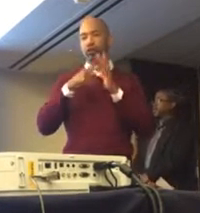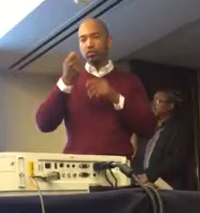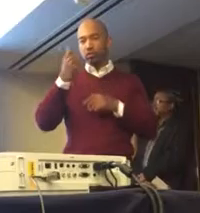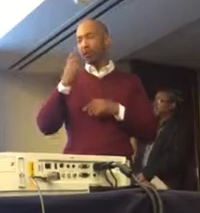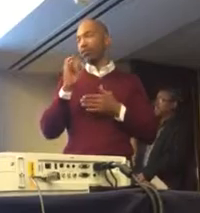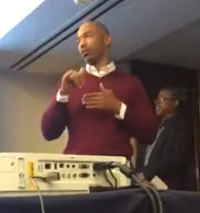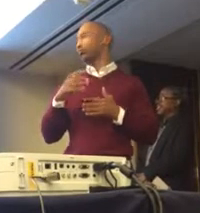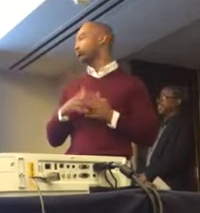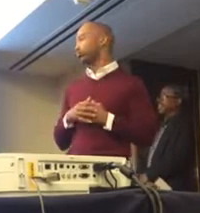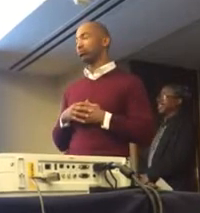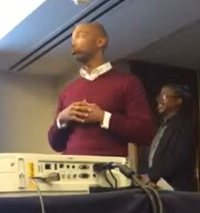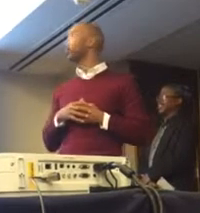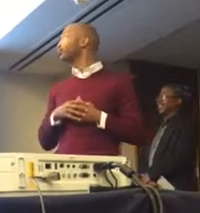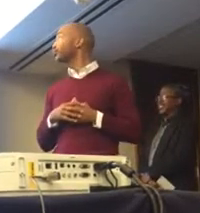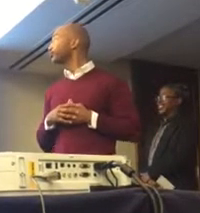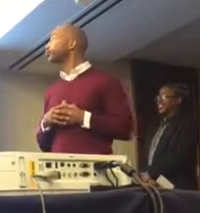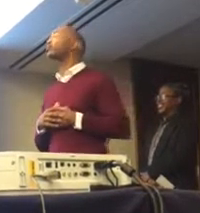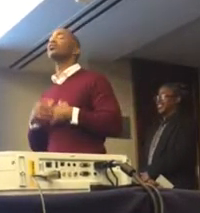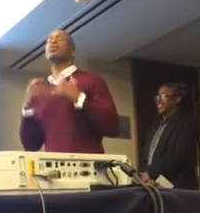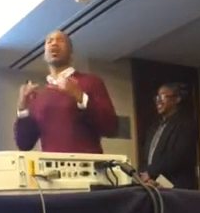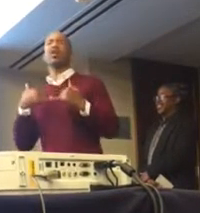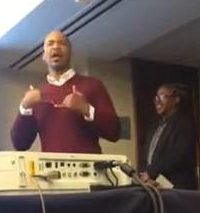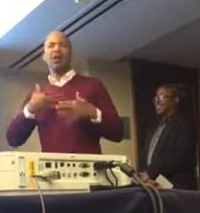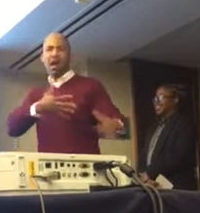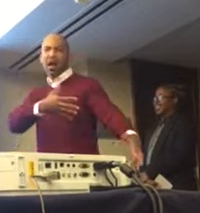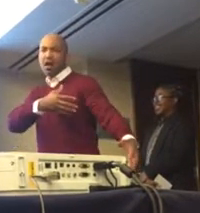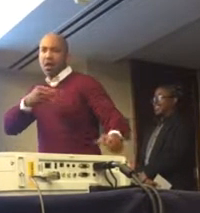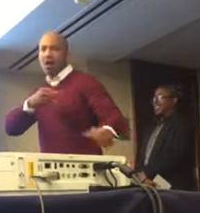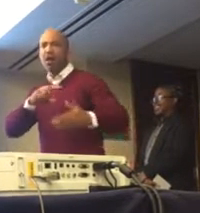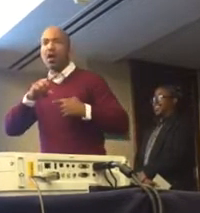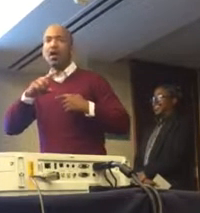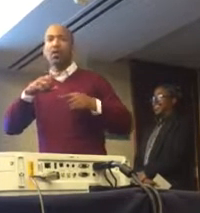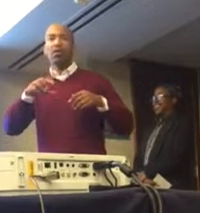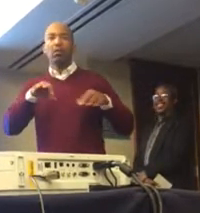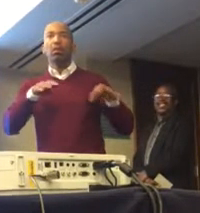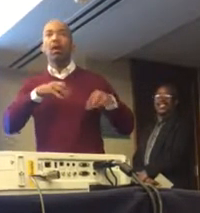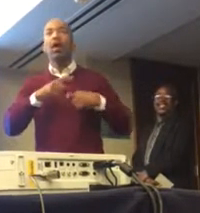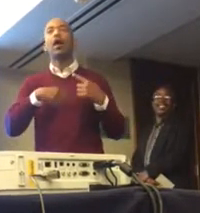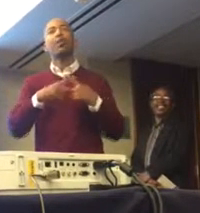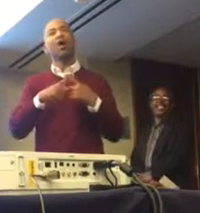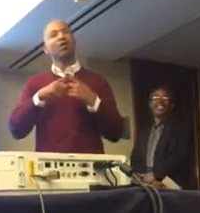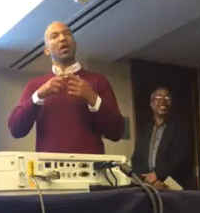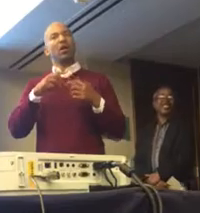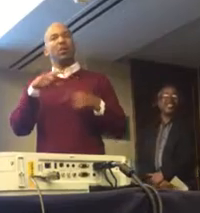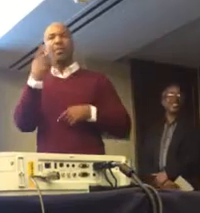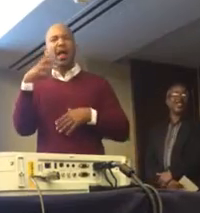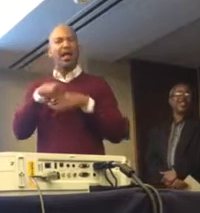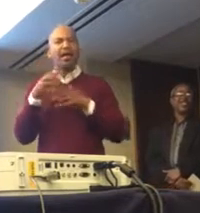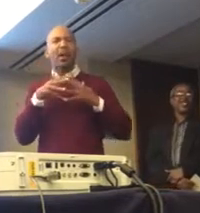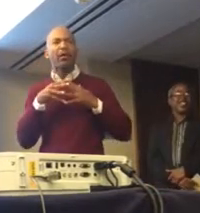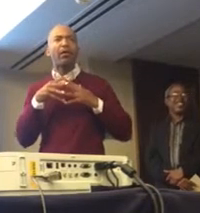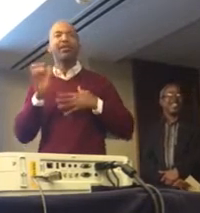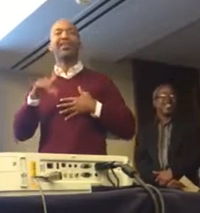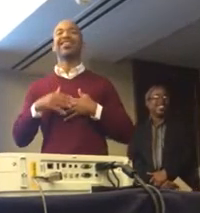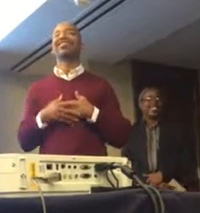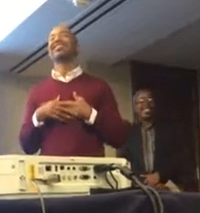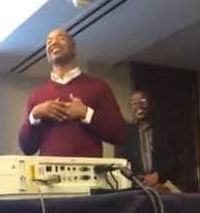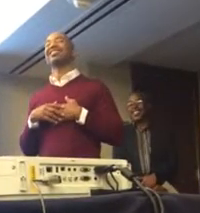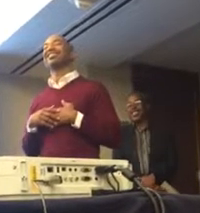All right, so now I'm going to give you a crash course on being Black in America. Everything that we're saying, another caveat